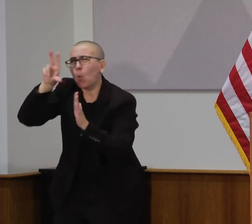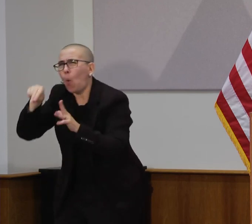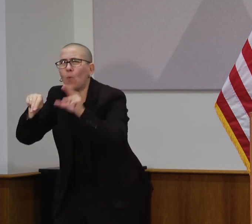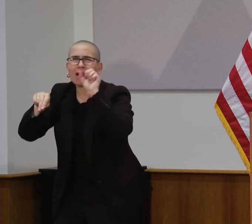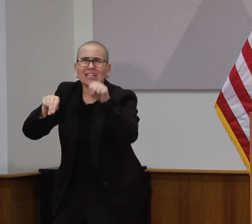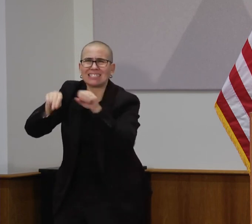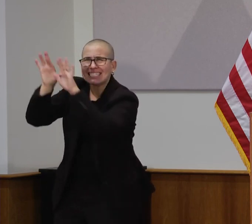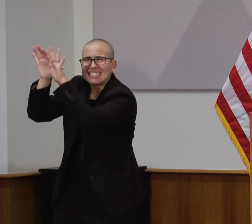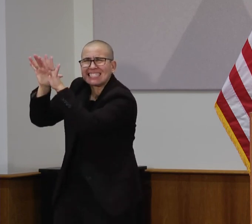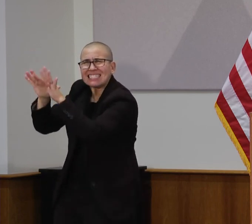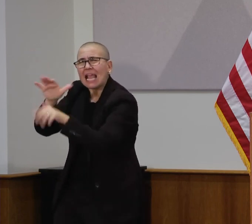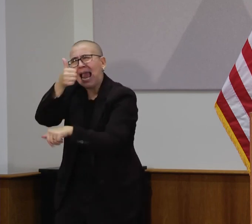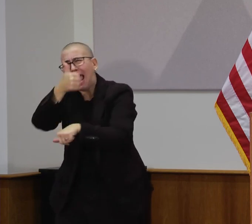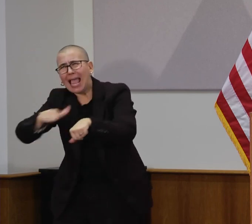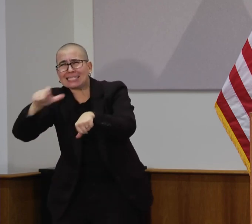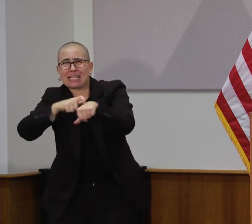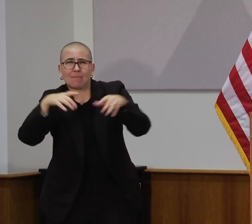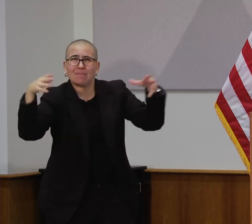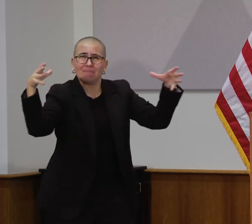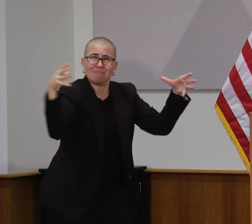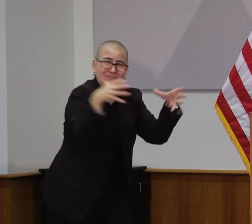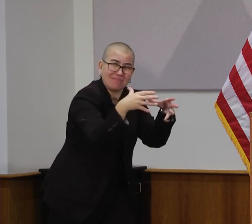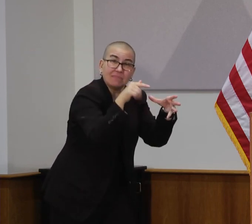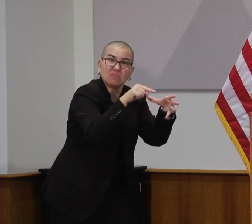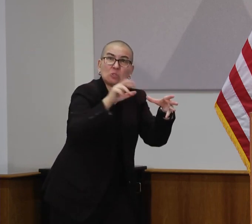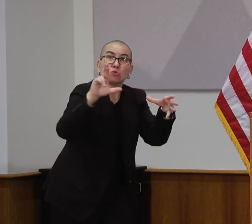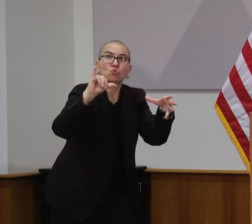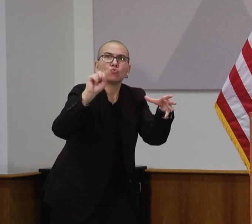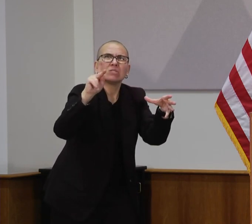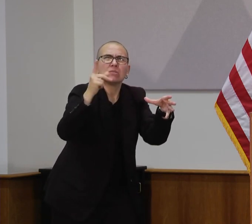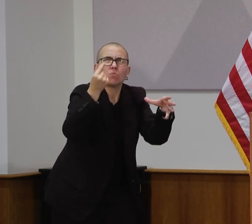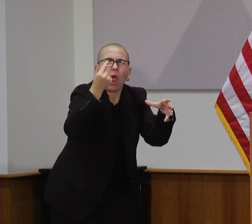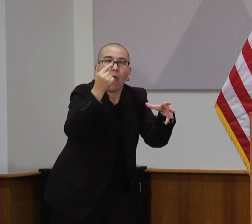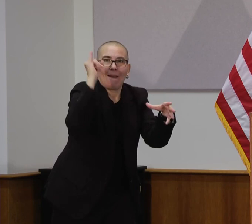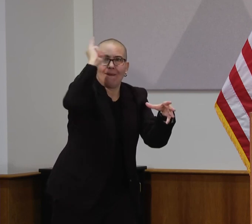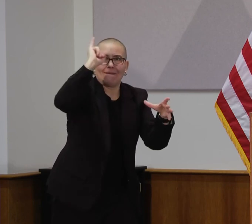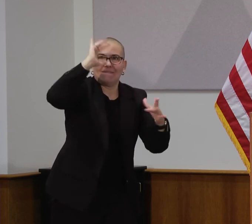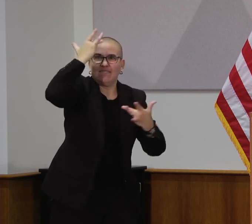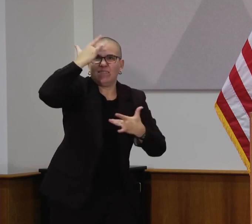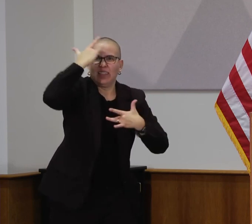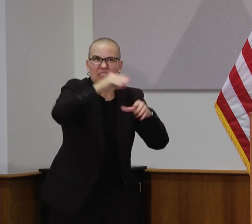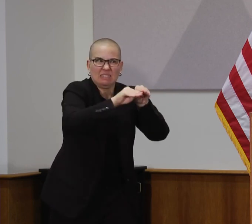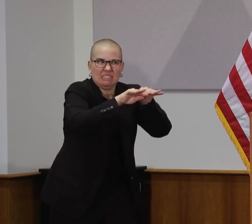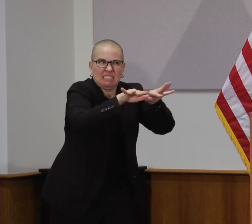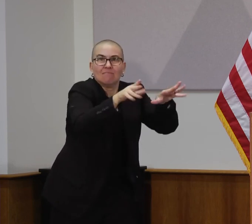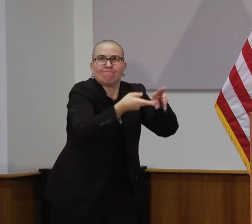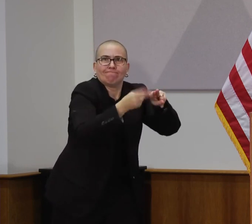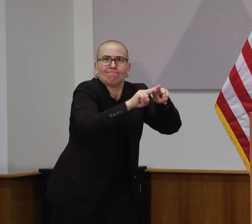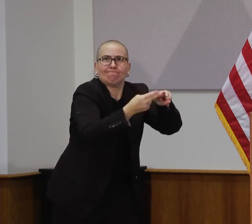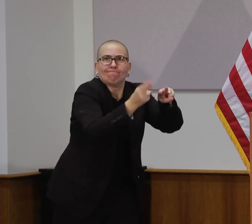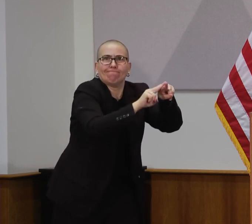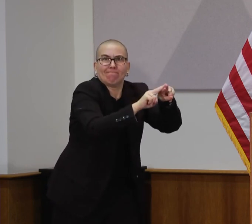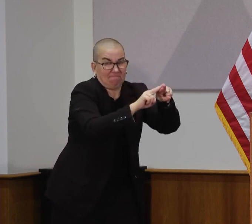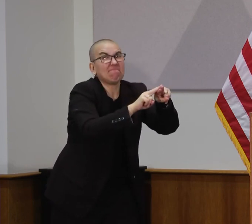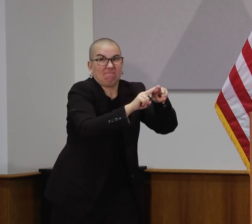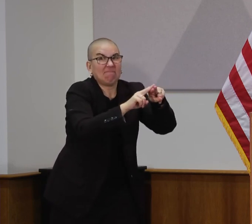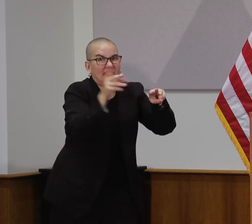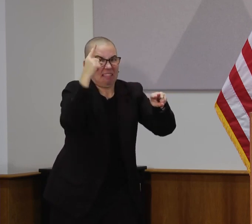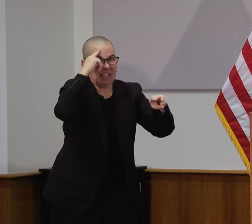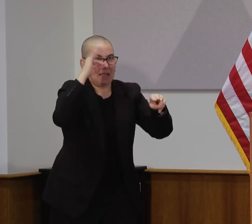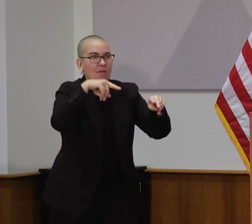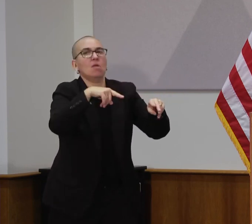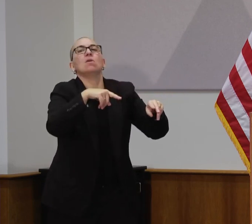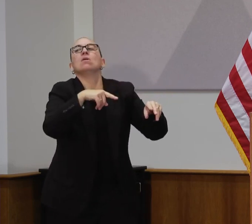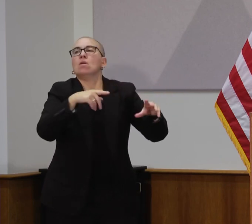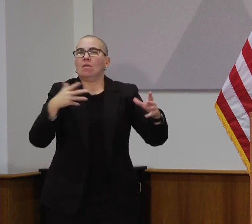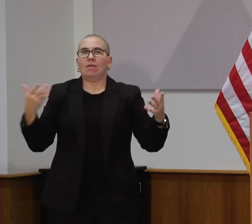you don't live with, the risk of infection increases for everyone, for you, for them, and for the broader community, because even people without symptoms